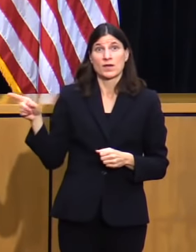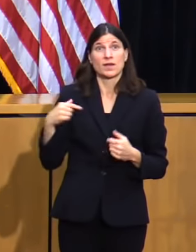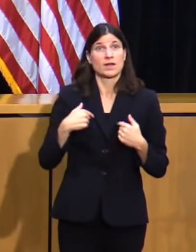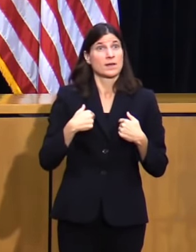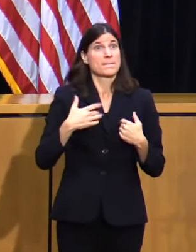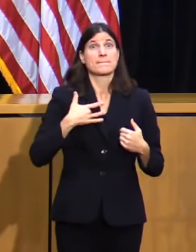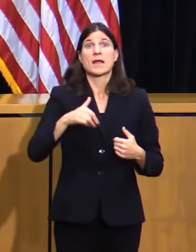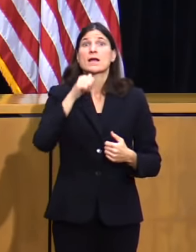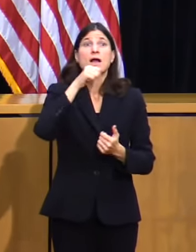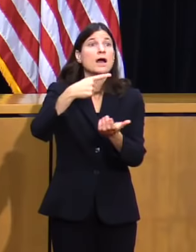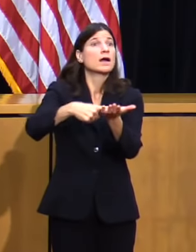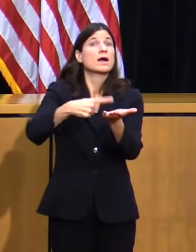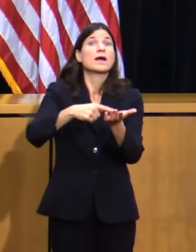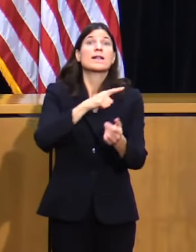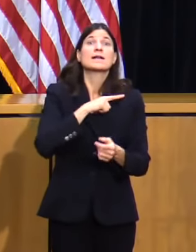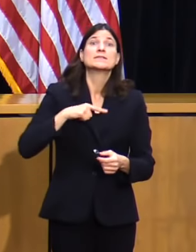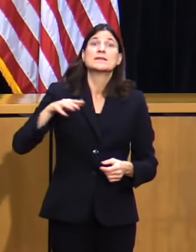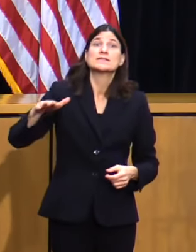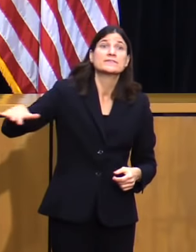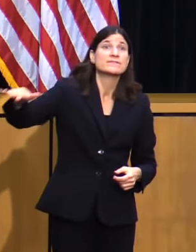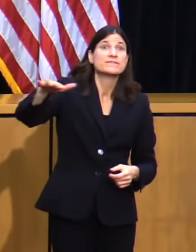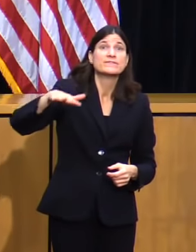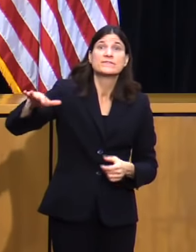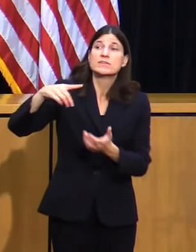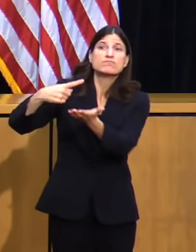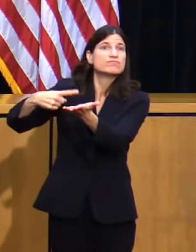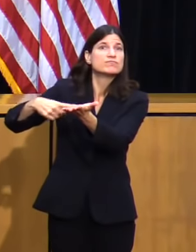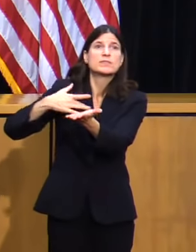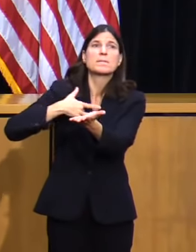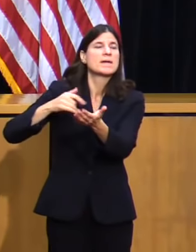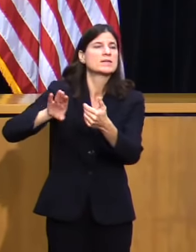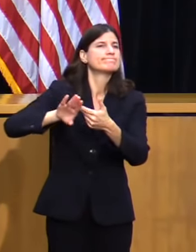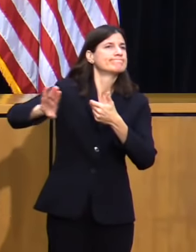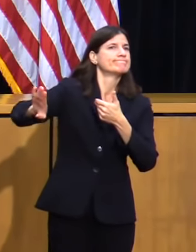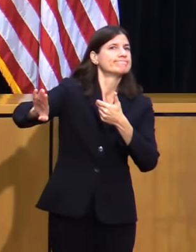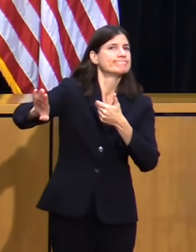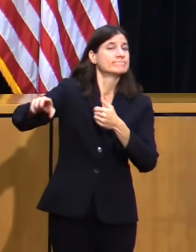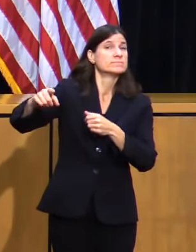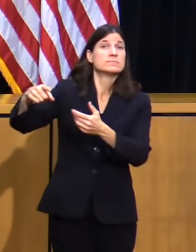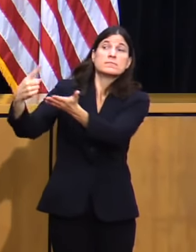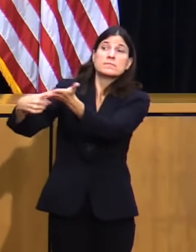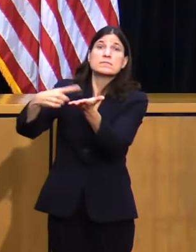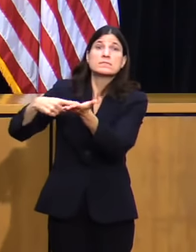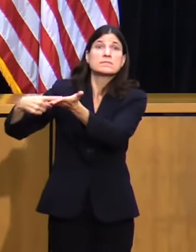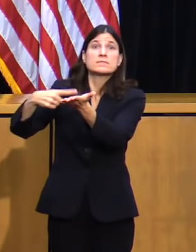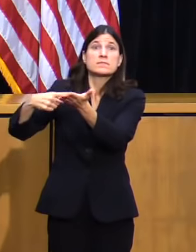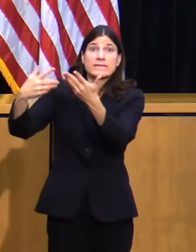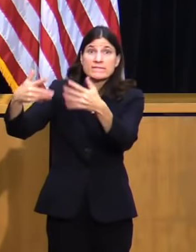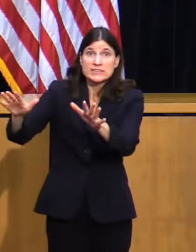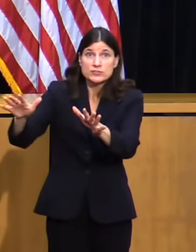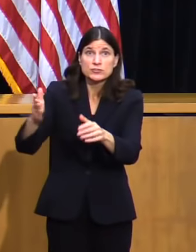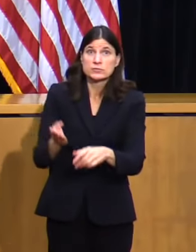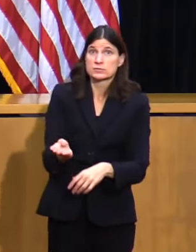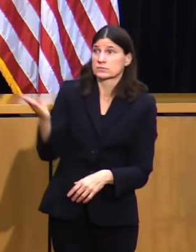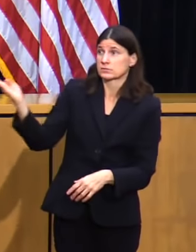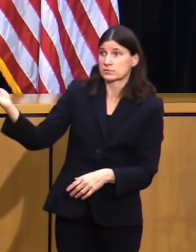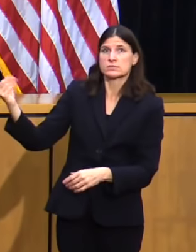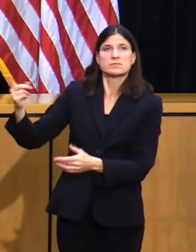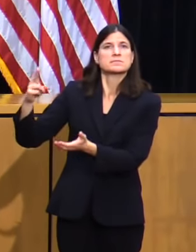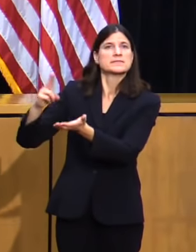morph a lot between the time people start asking me about it and it ultimately lands on my desk. I do share some of the